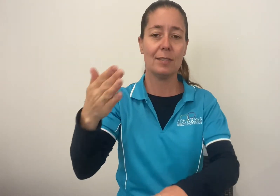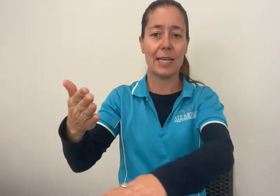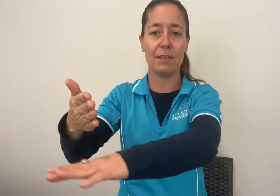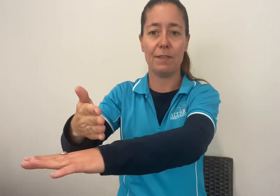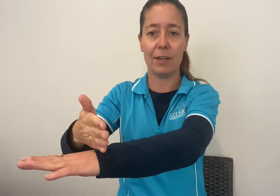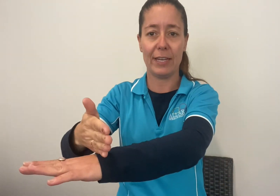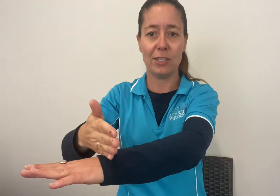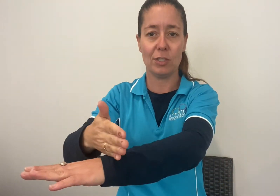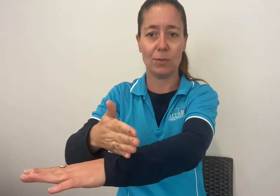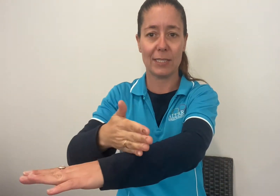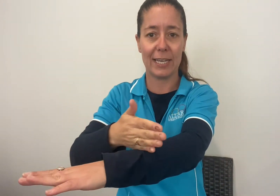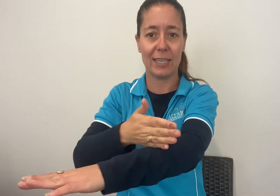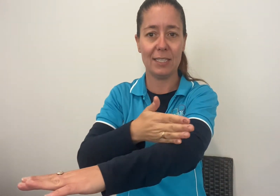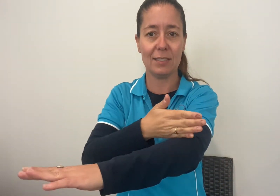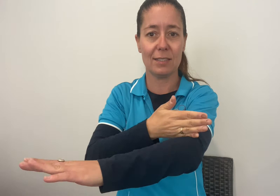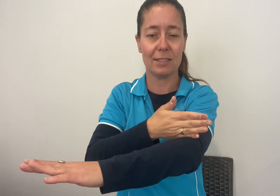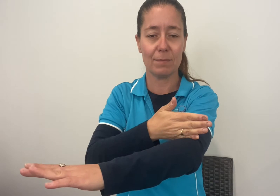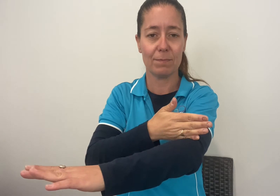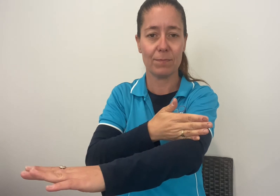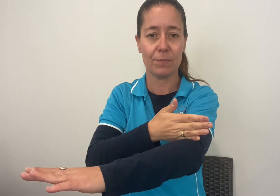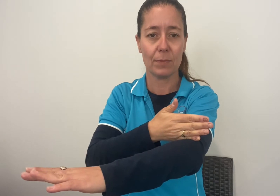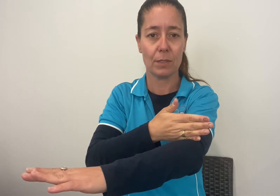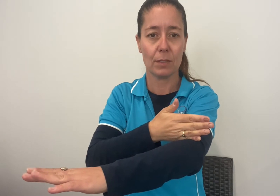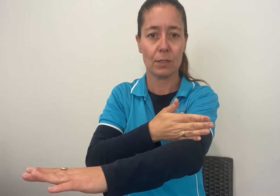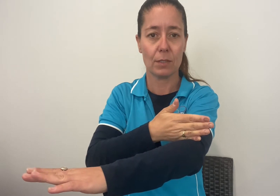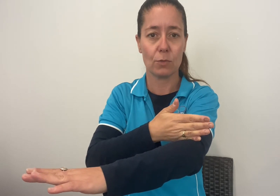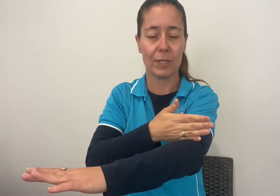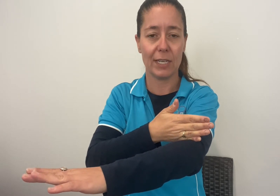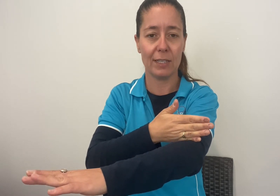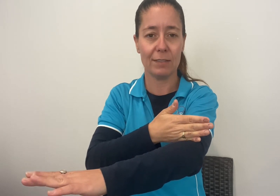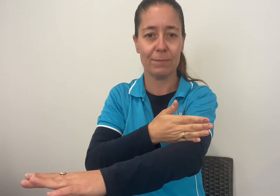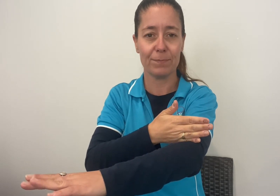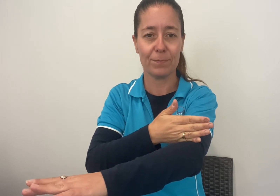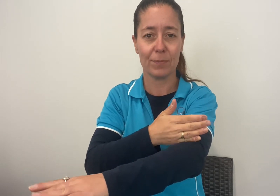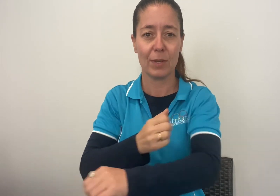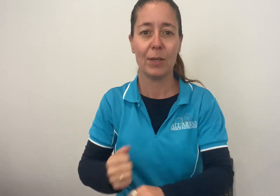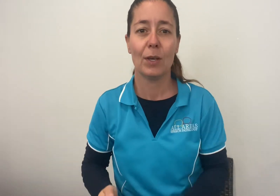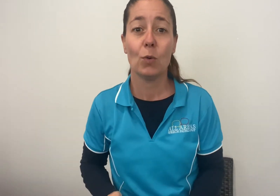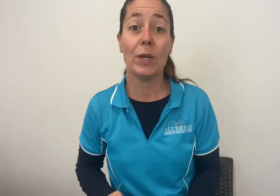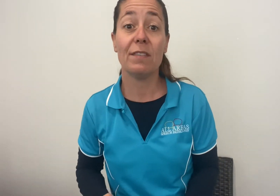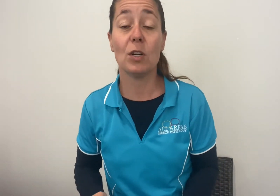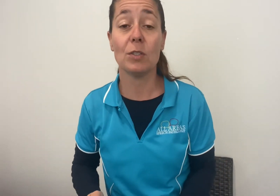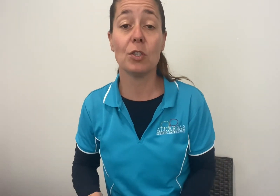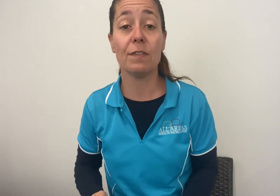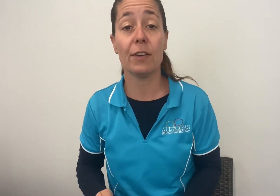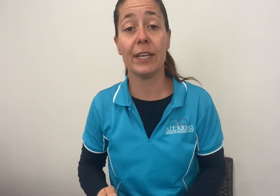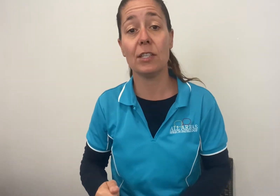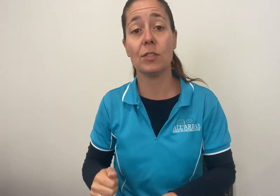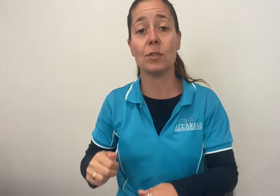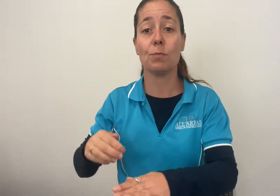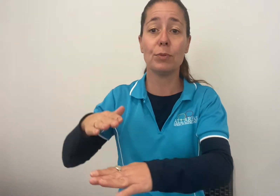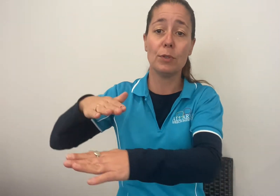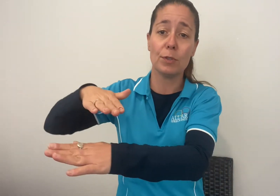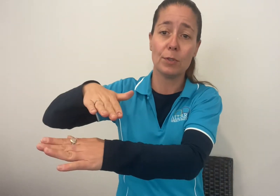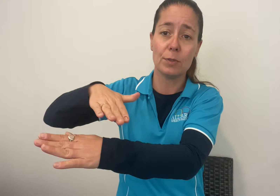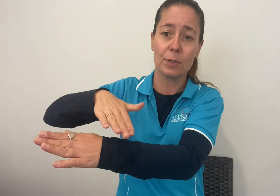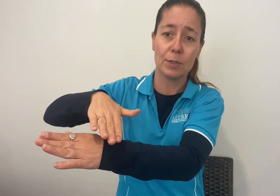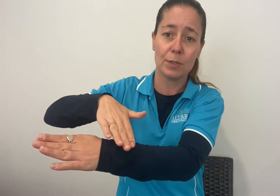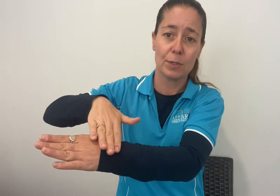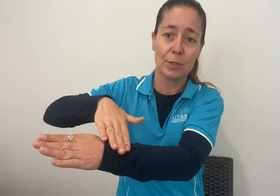southern variation looks like this. Green. We've got two variations on blue.